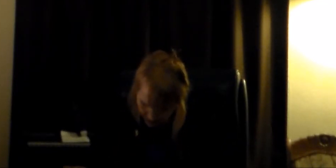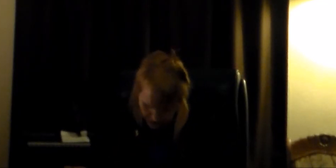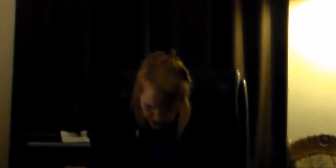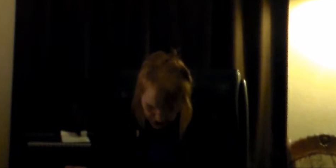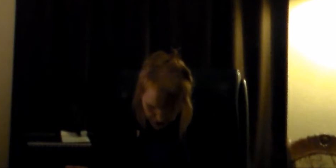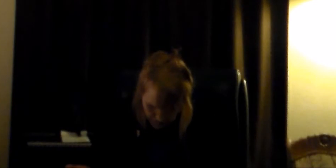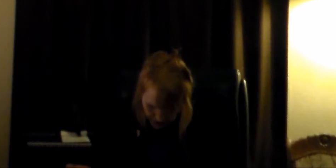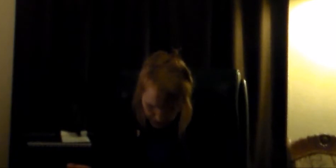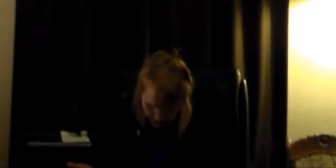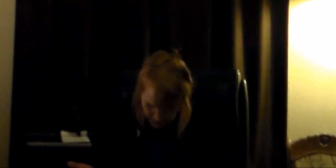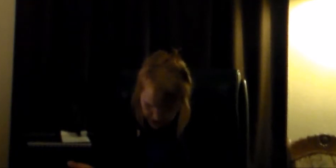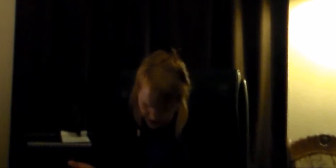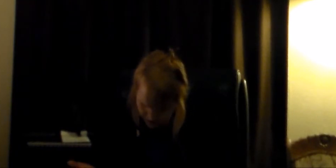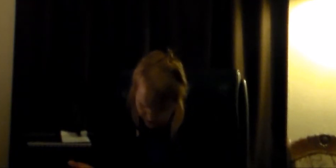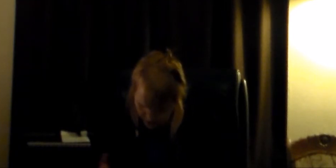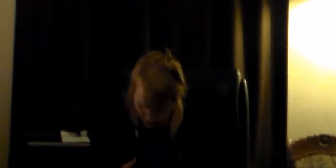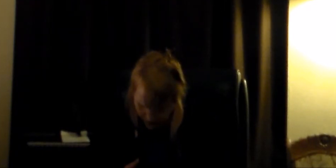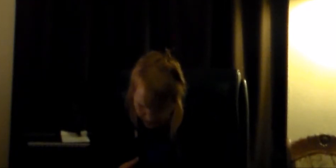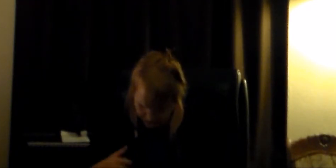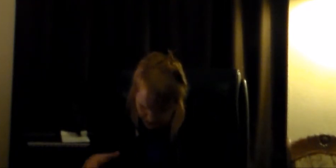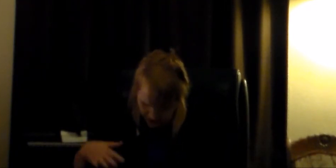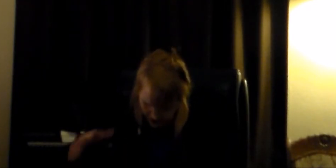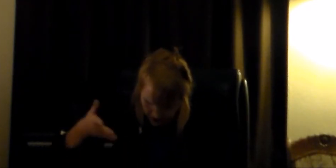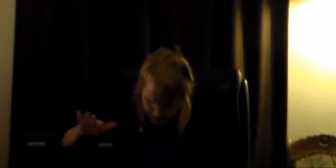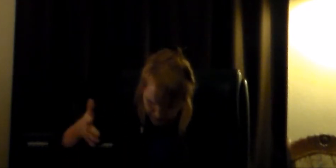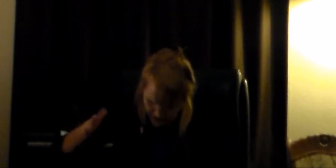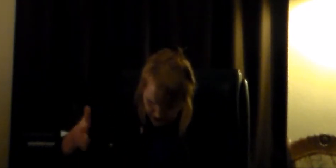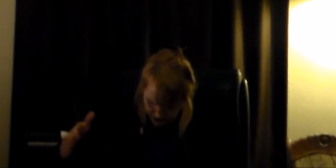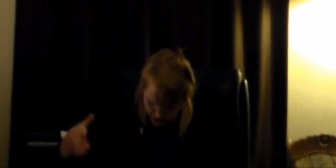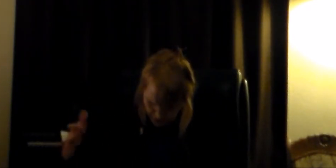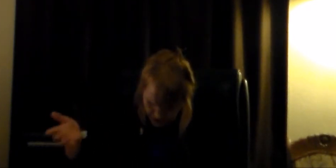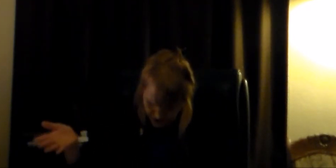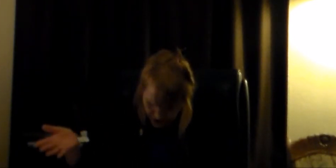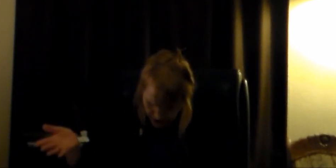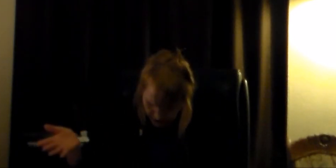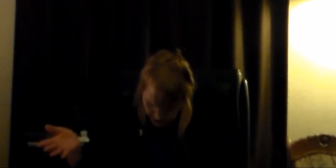And, excuse me, we haven't said this one for a while, so this is kind of like based on this week's